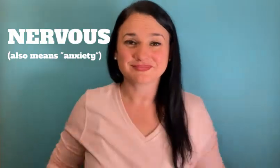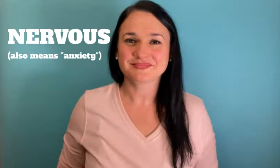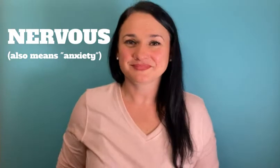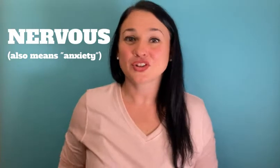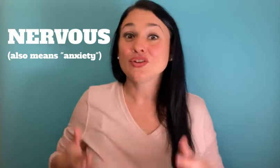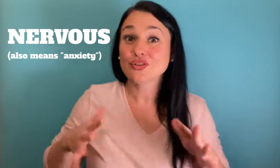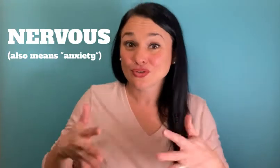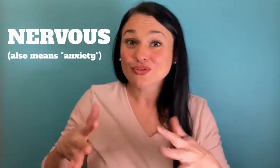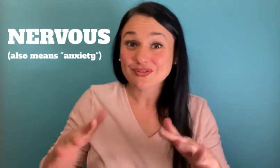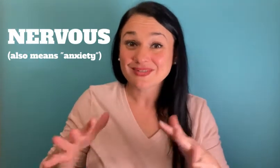nervous.